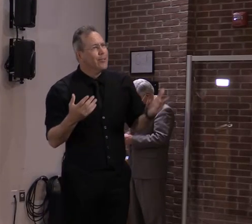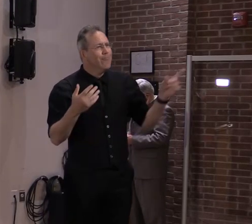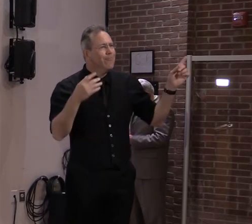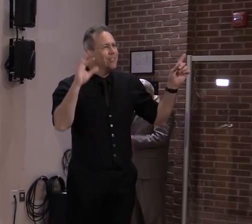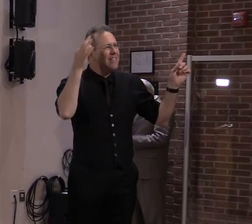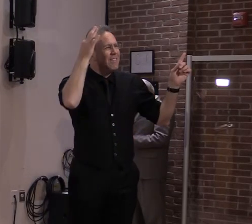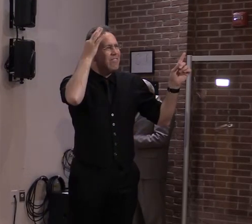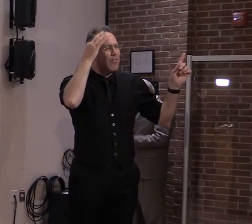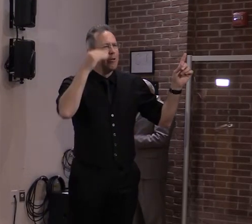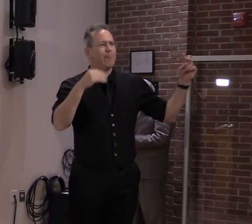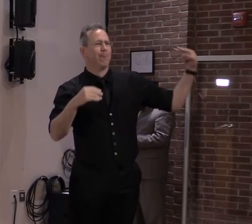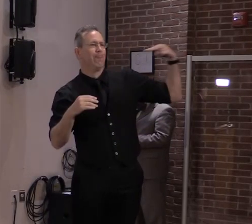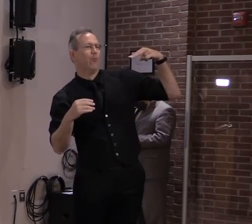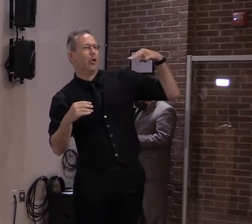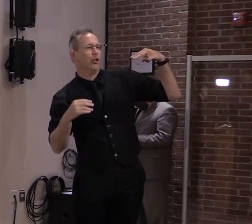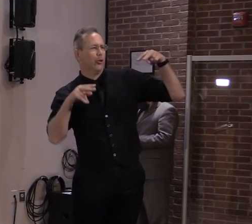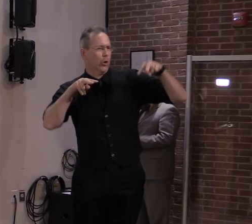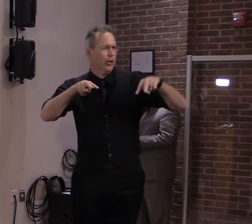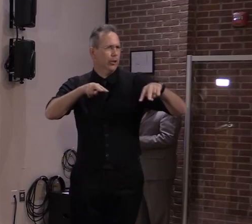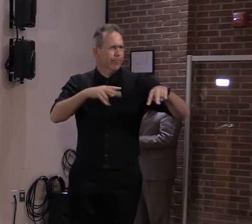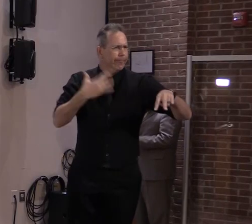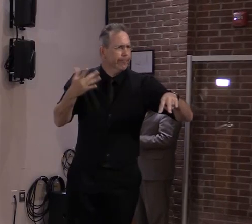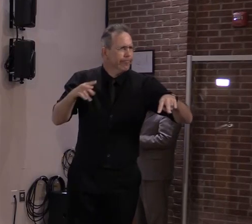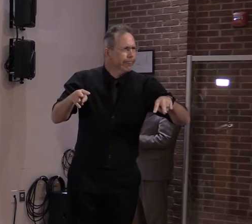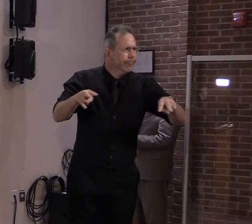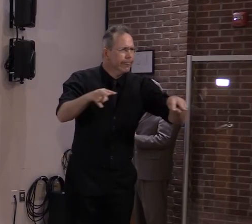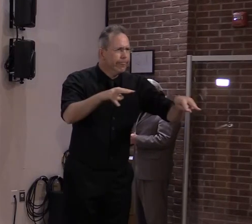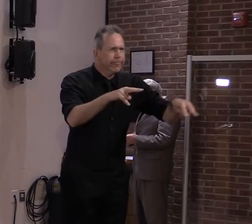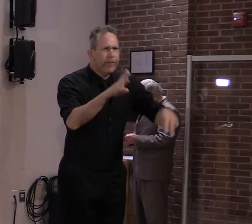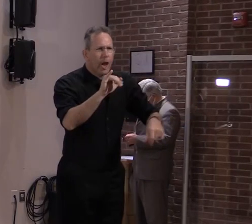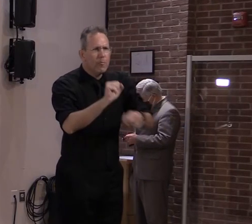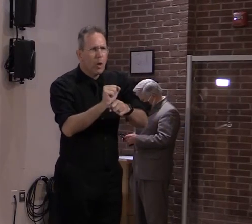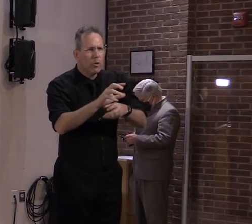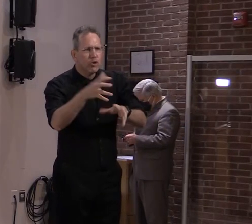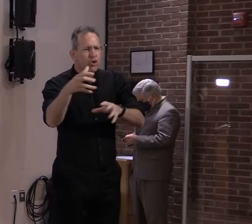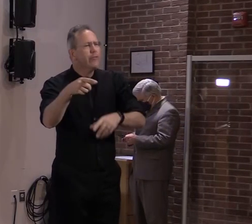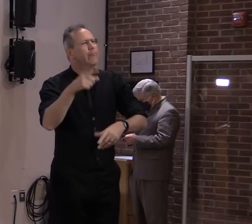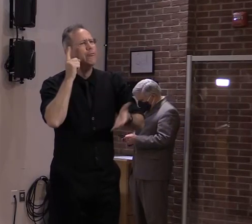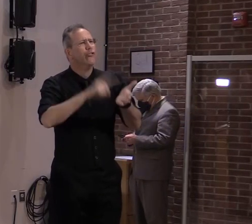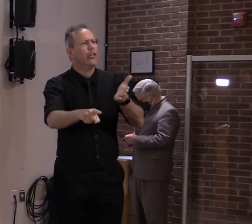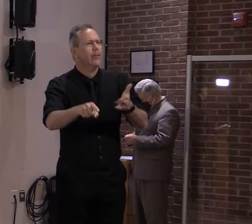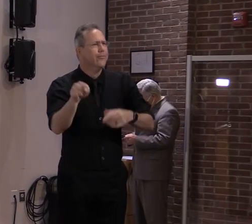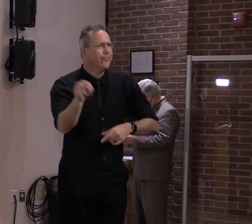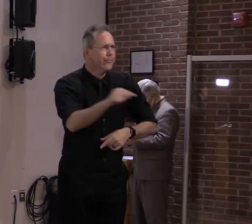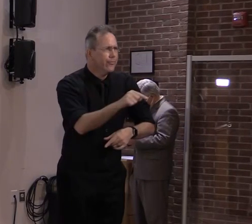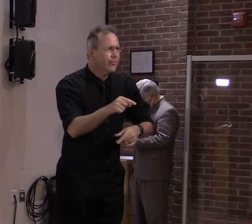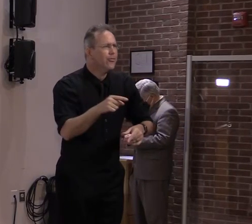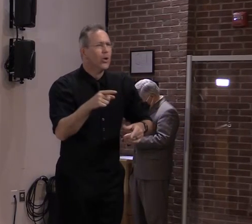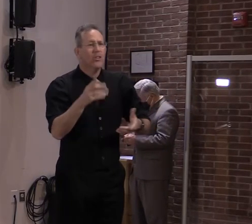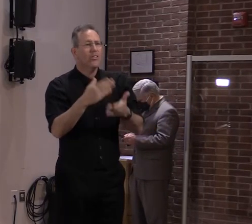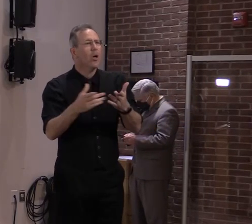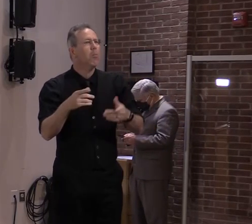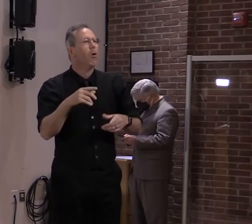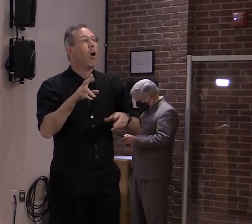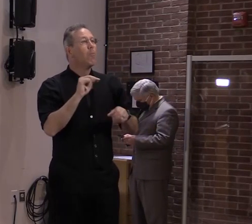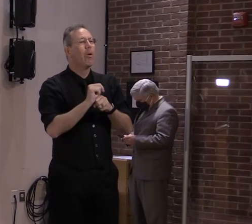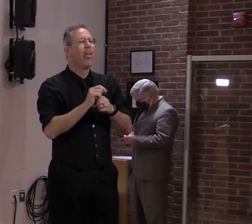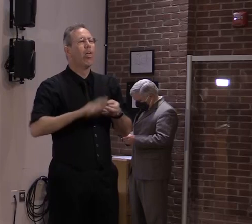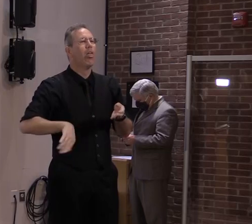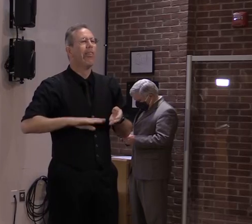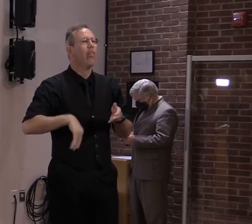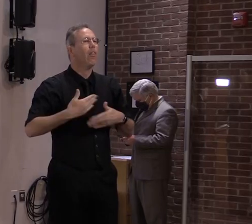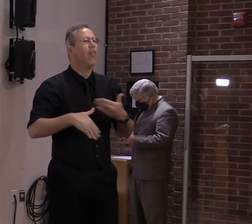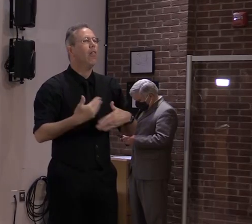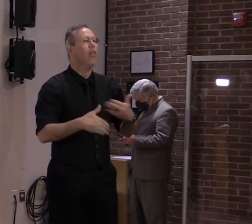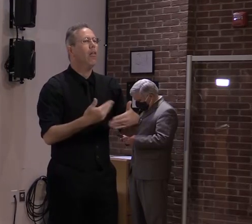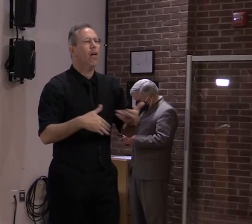review any claims that were bypassed and adjudicate those claims and issue formal determinations